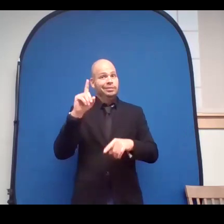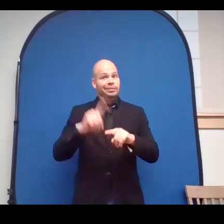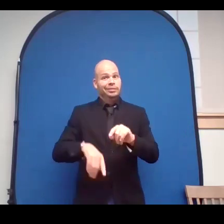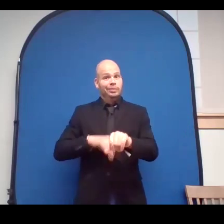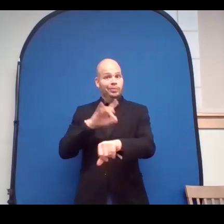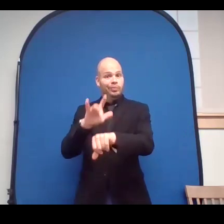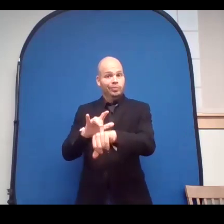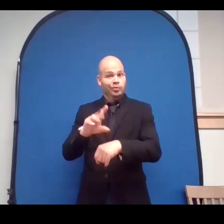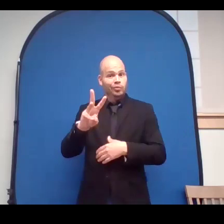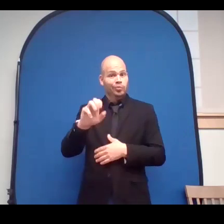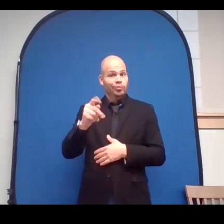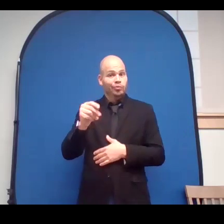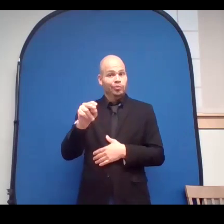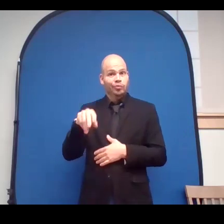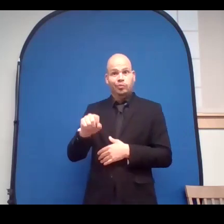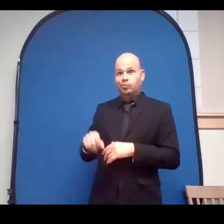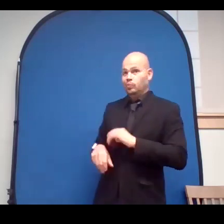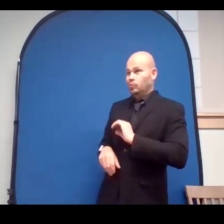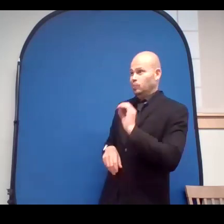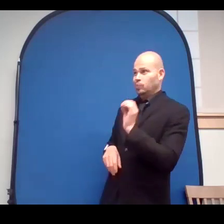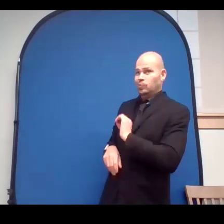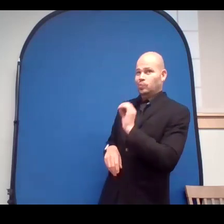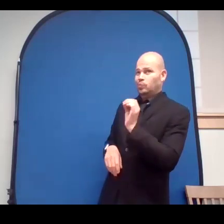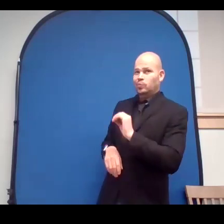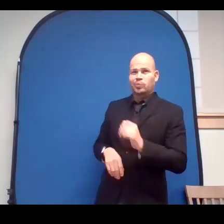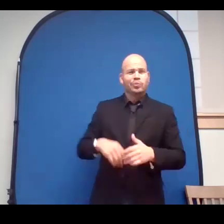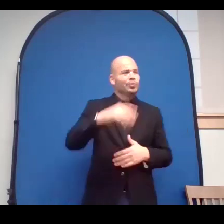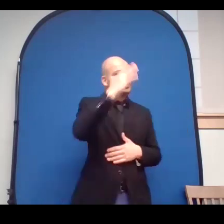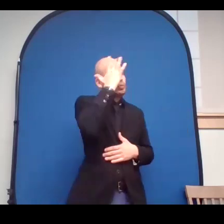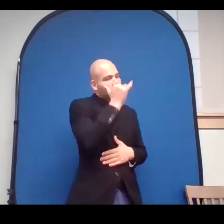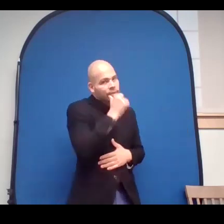Right. And again, why wouldn't you have told Sergeant Schofield that?